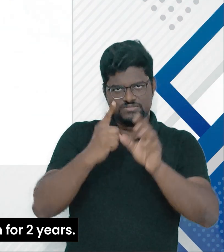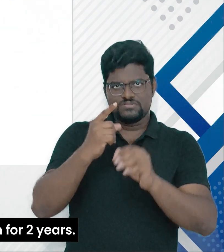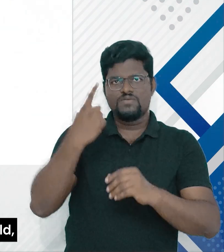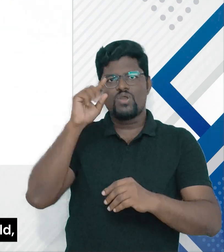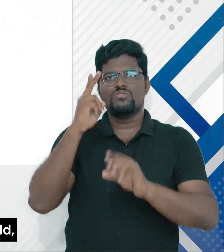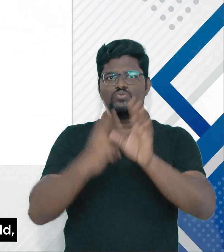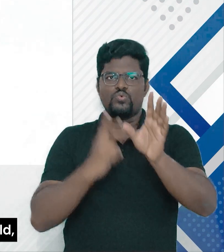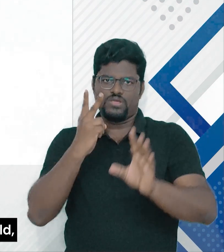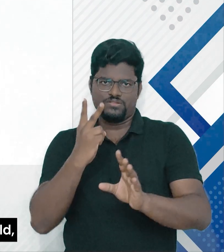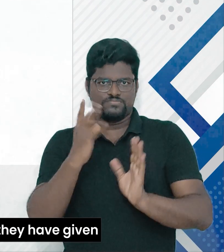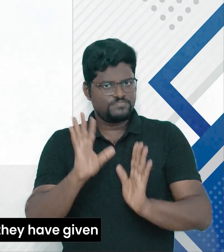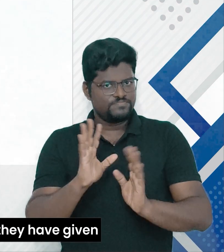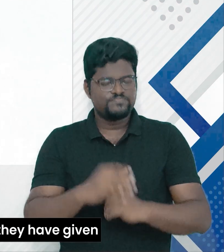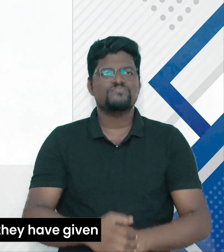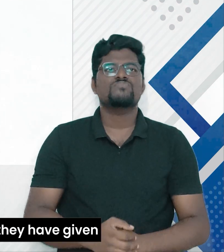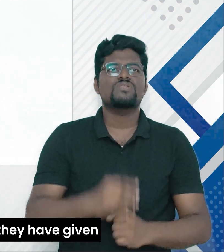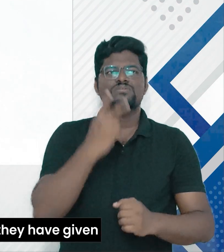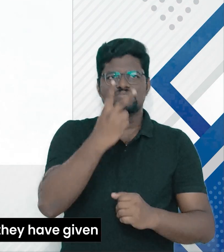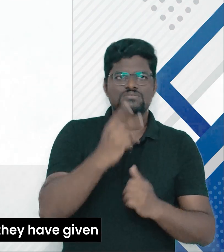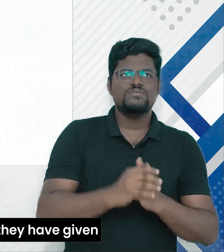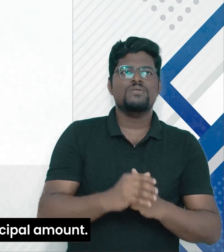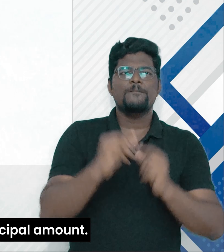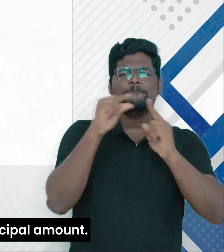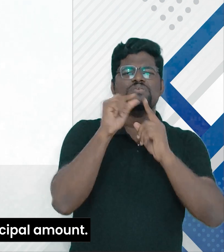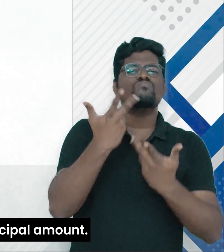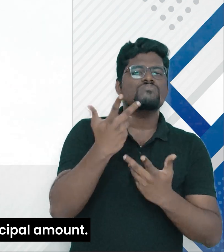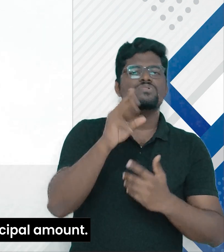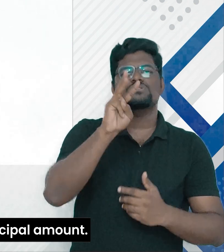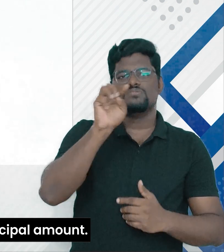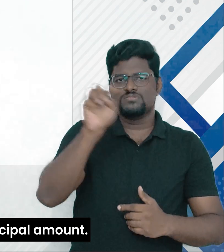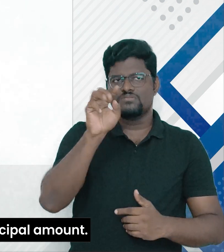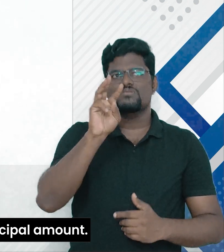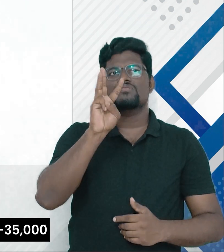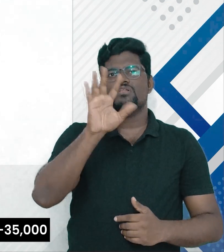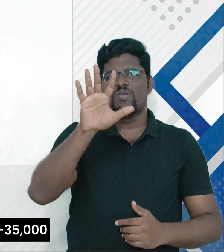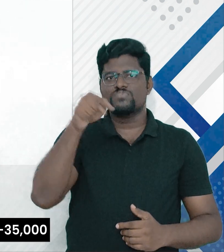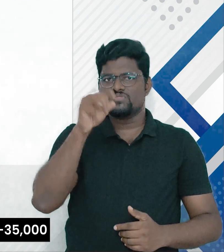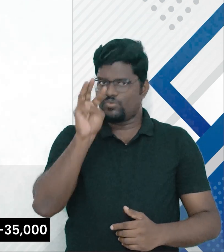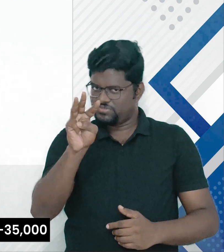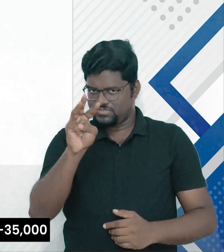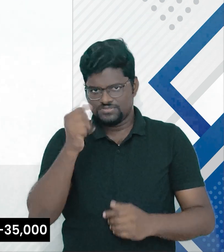years. Already I told first you should write what they given. Here they given principal amount